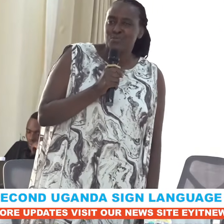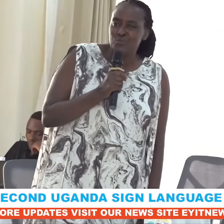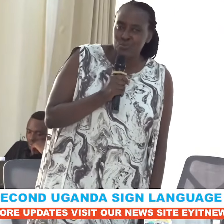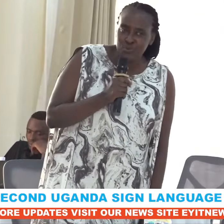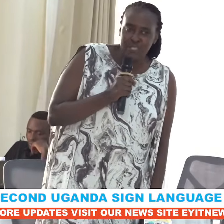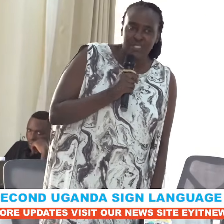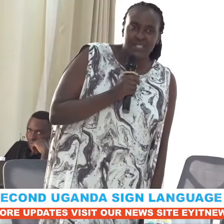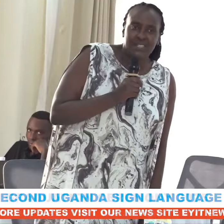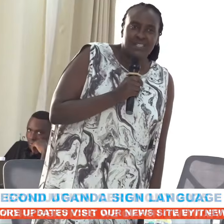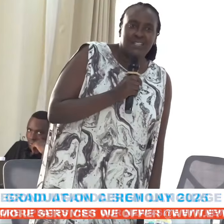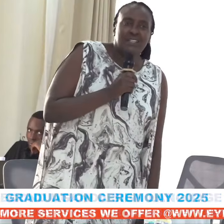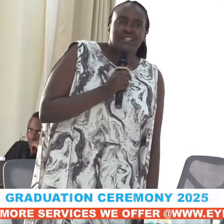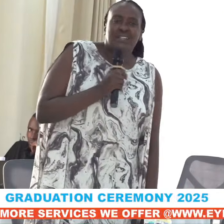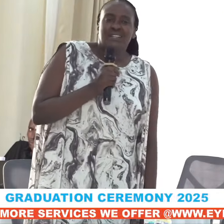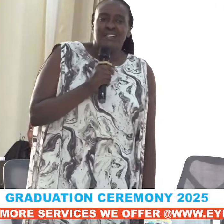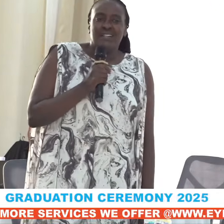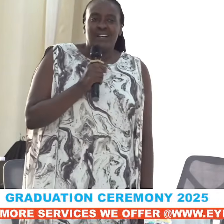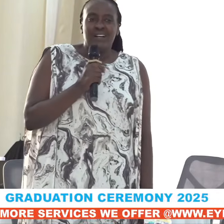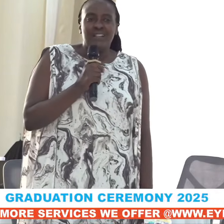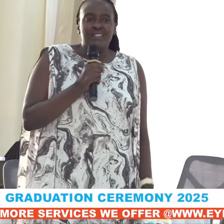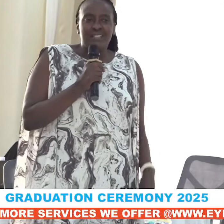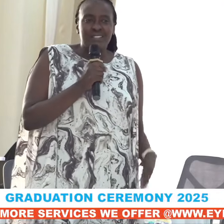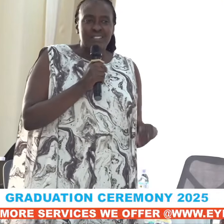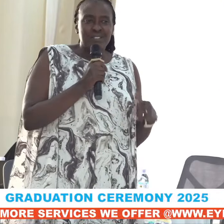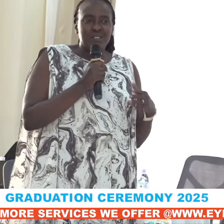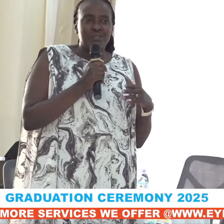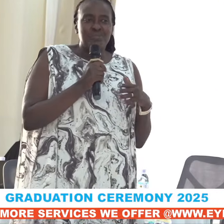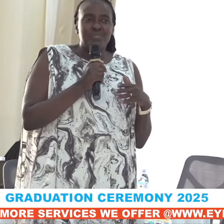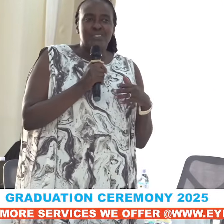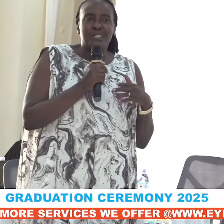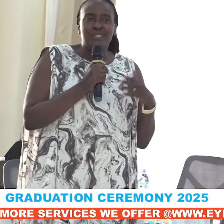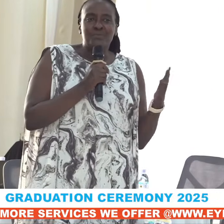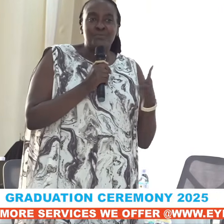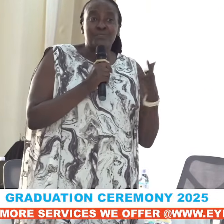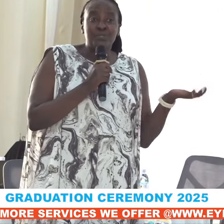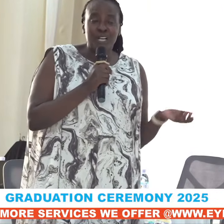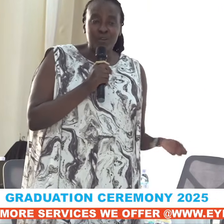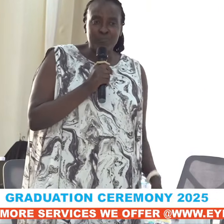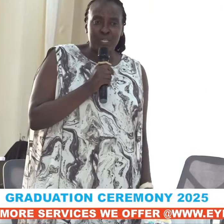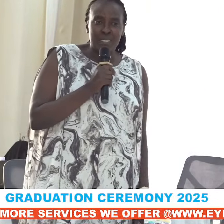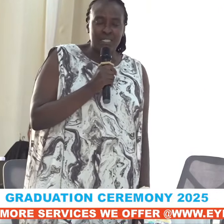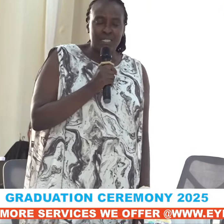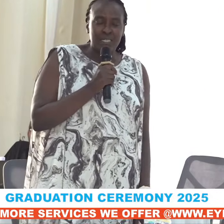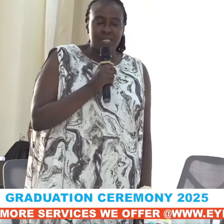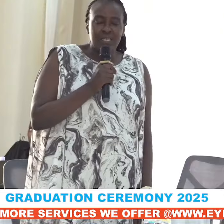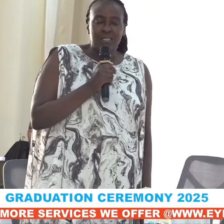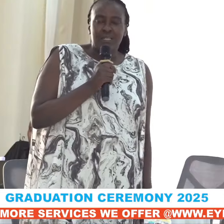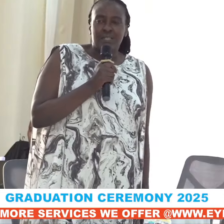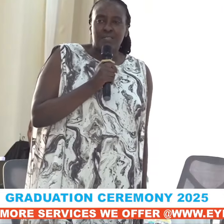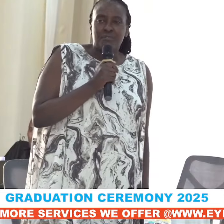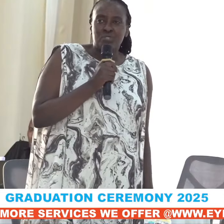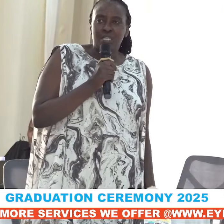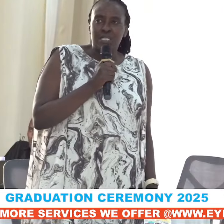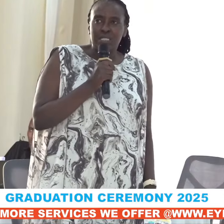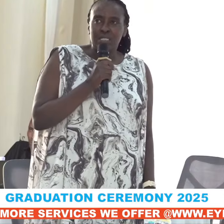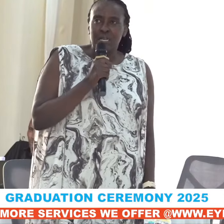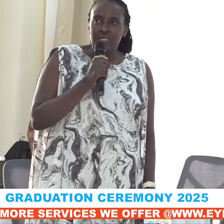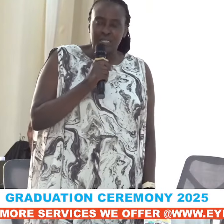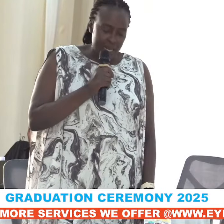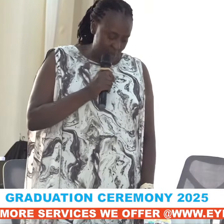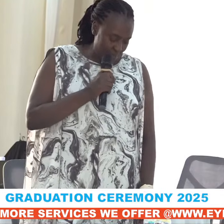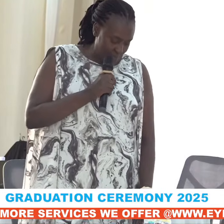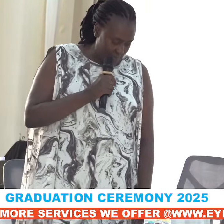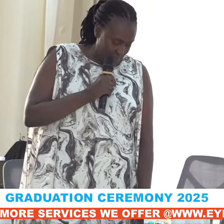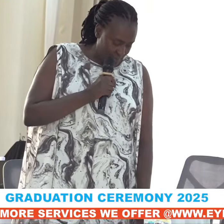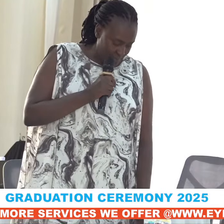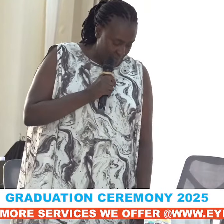this lady was not in school. And we felt helpless. Fortunately, that